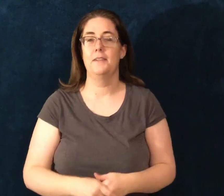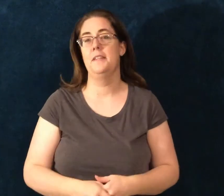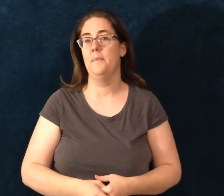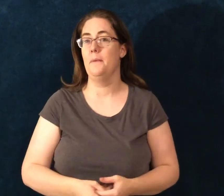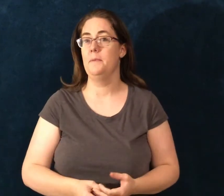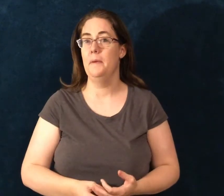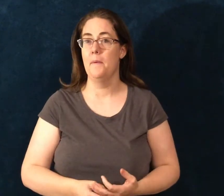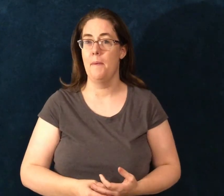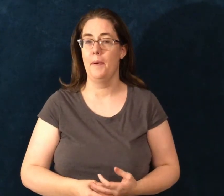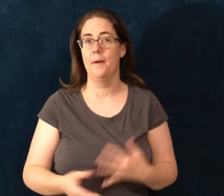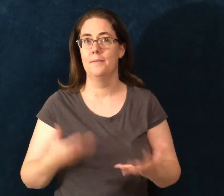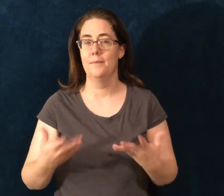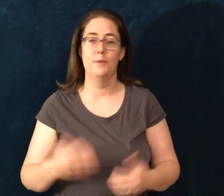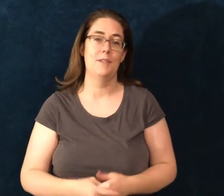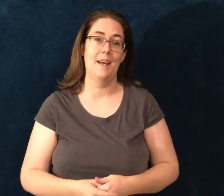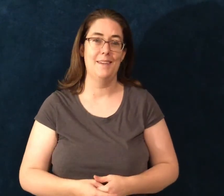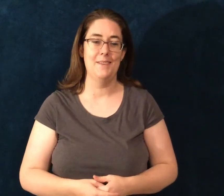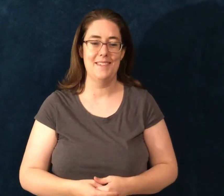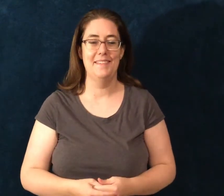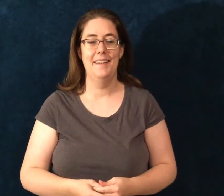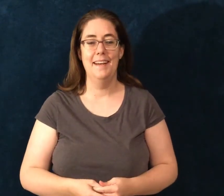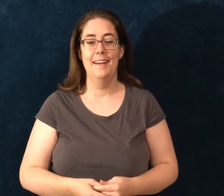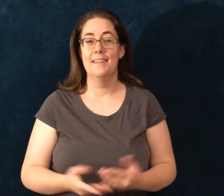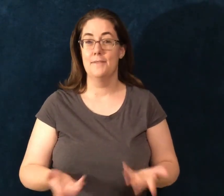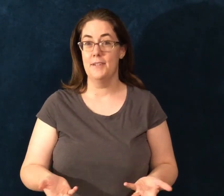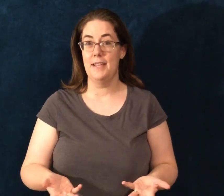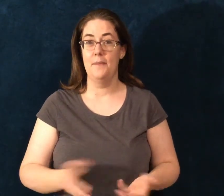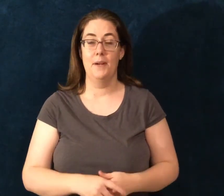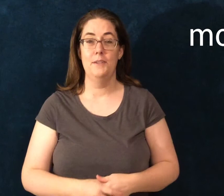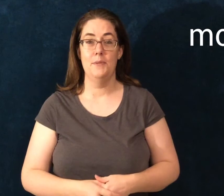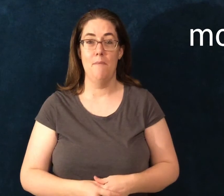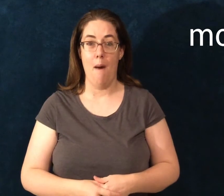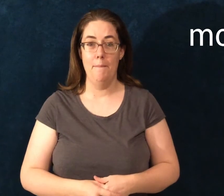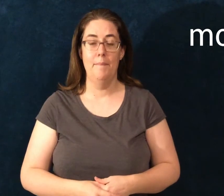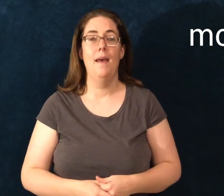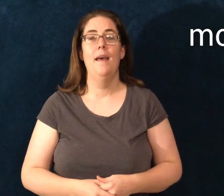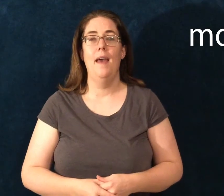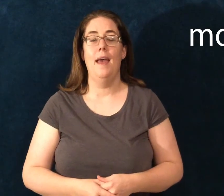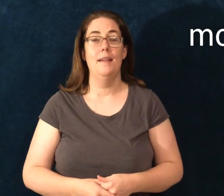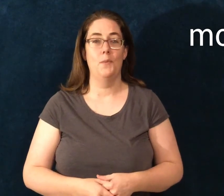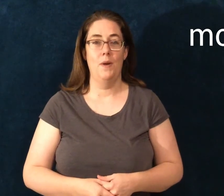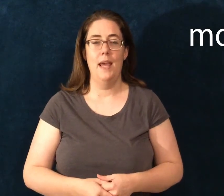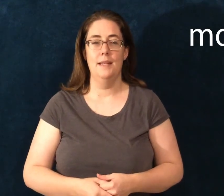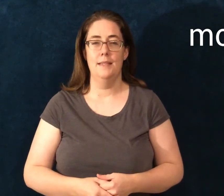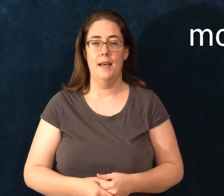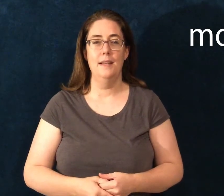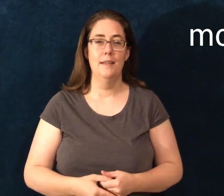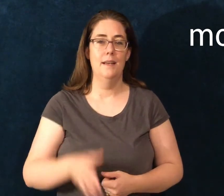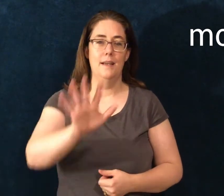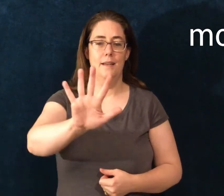tip helps me remember which sign to use. The first sign we're going to do is mom, and it's a one-handed sign,